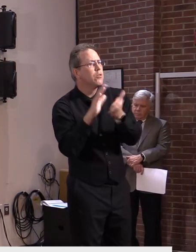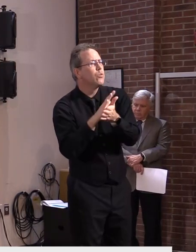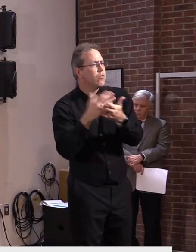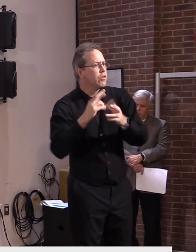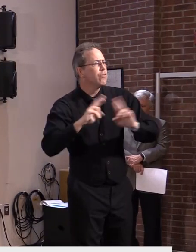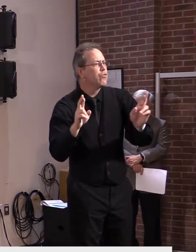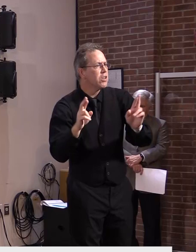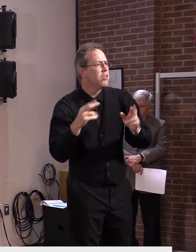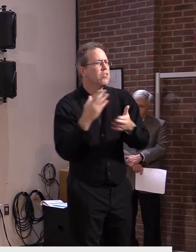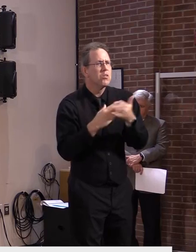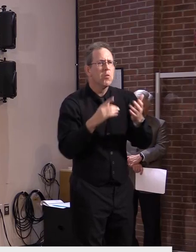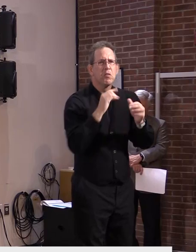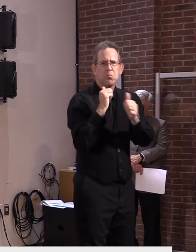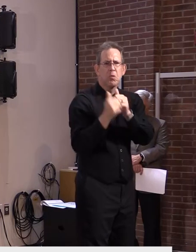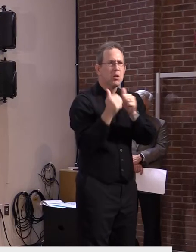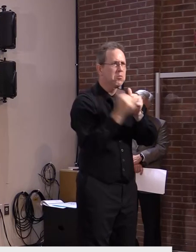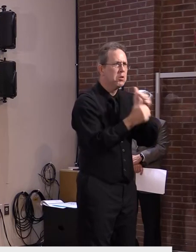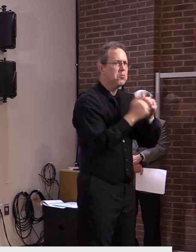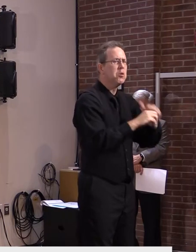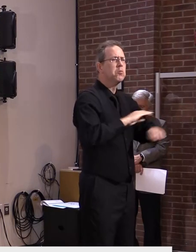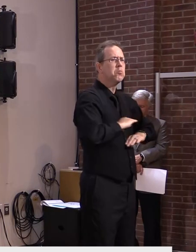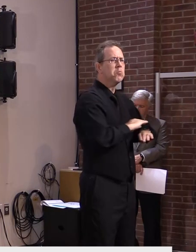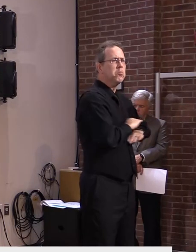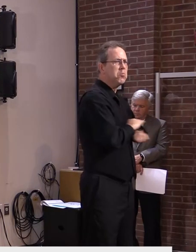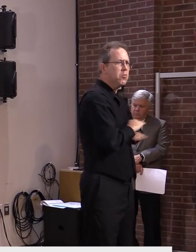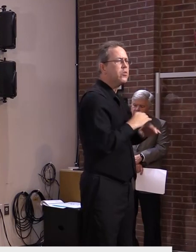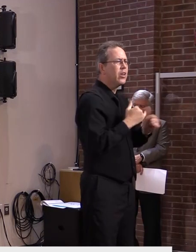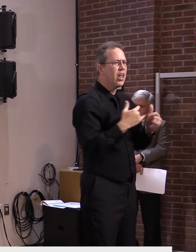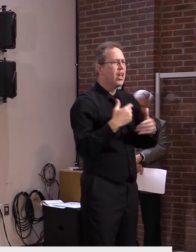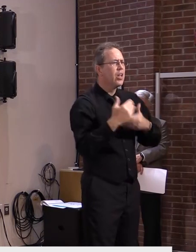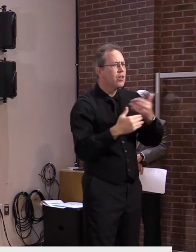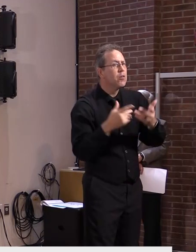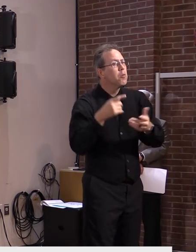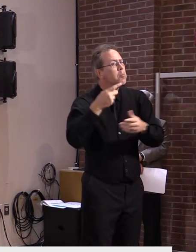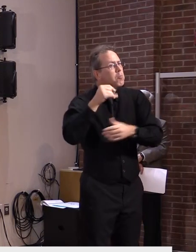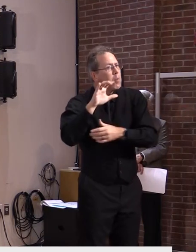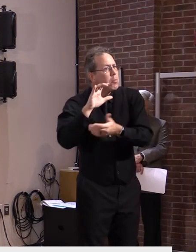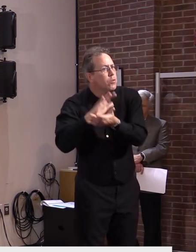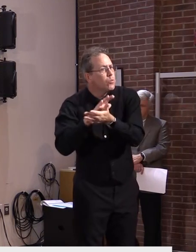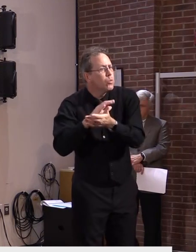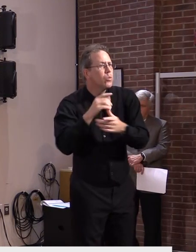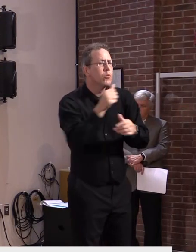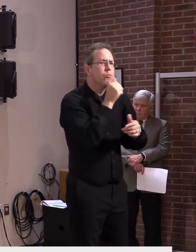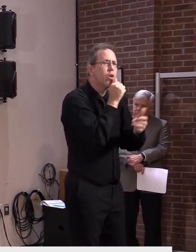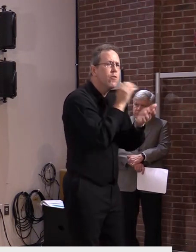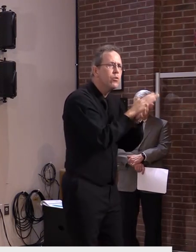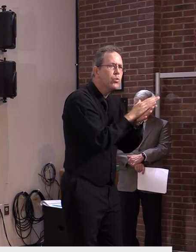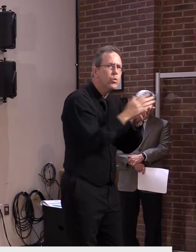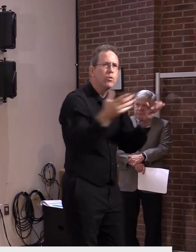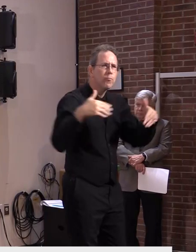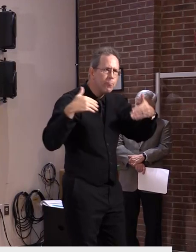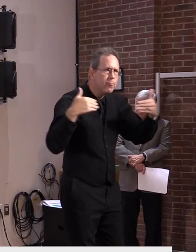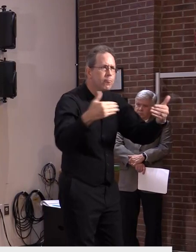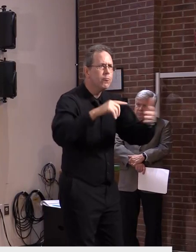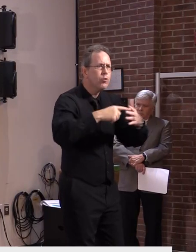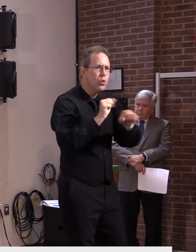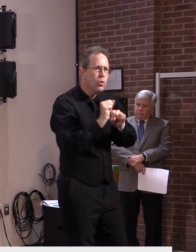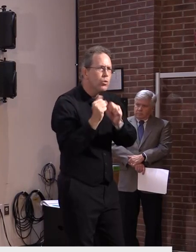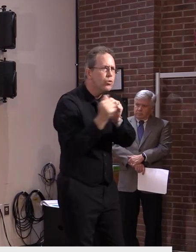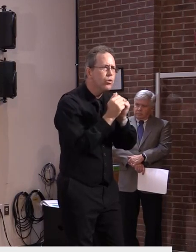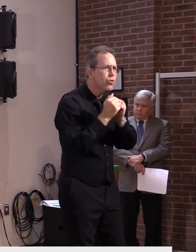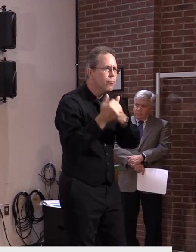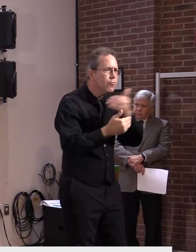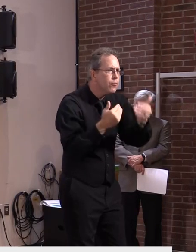encouraging all independent schools and school districts to begin the CLIA waiver process, whether or not they feel like they're ready to implement Test to Stay at the moment, just